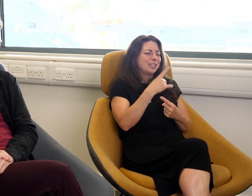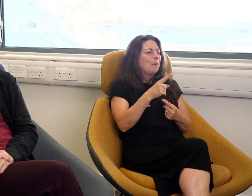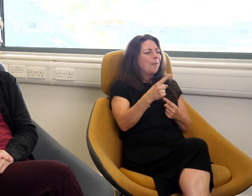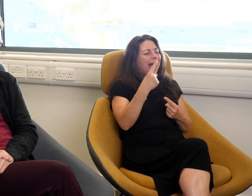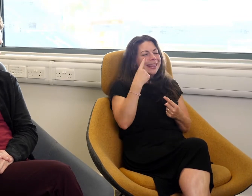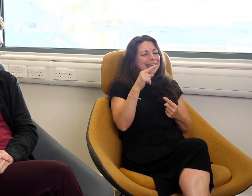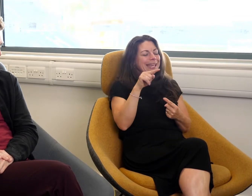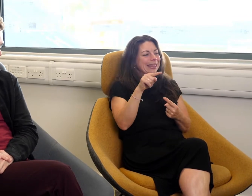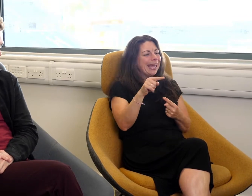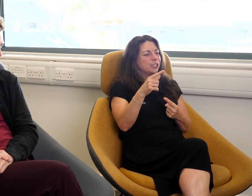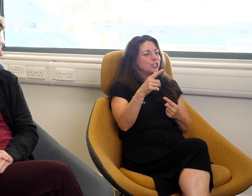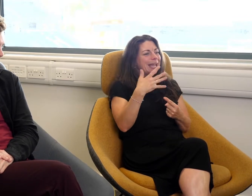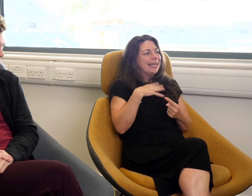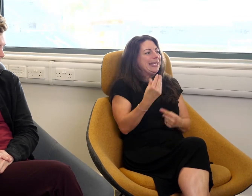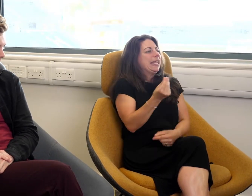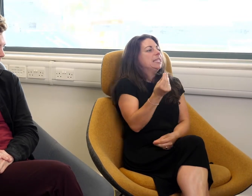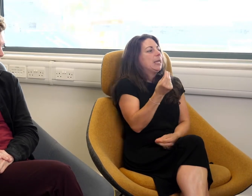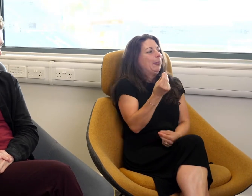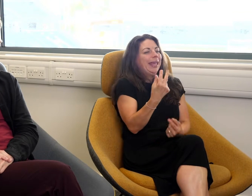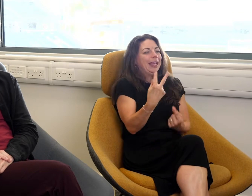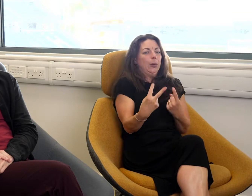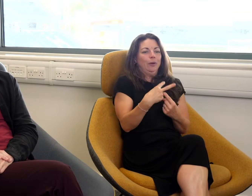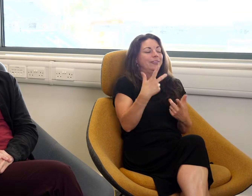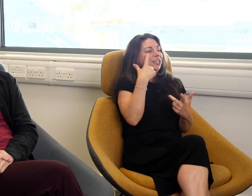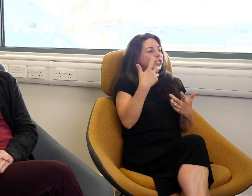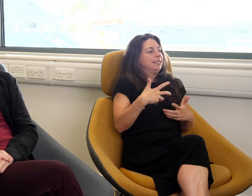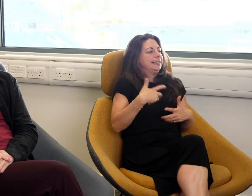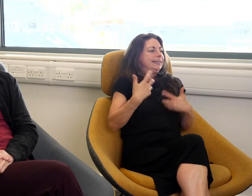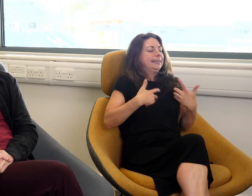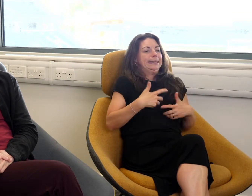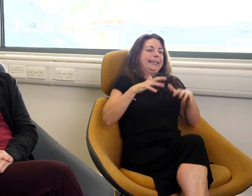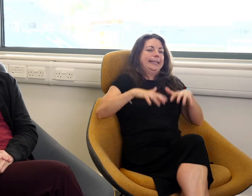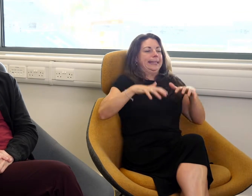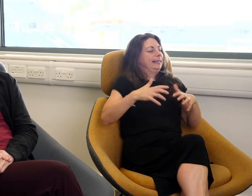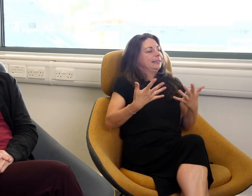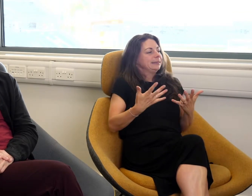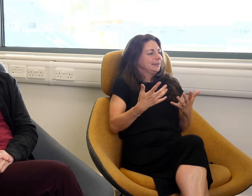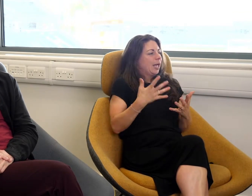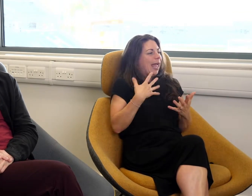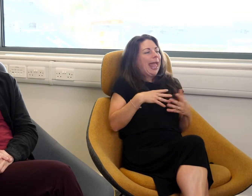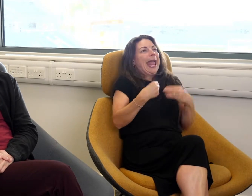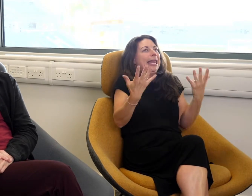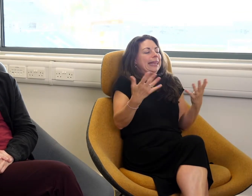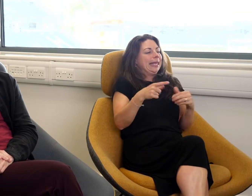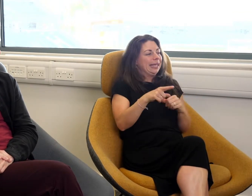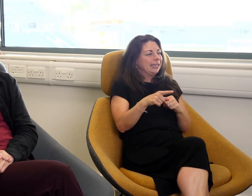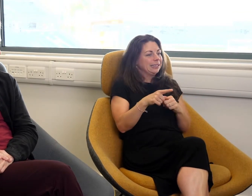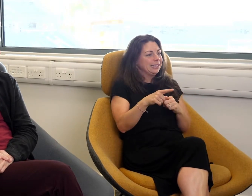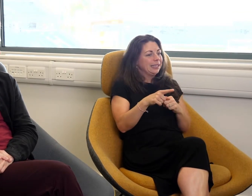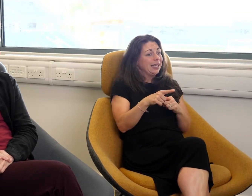something, regardless, right? And what I think is really important to get across is it's not like that in person at all.